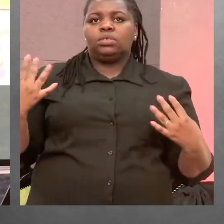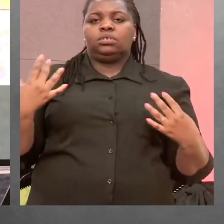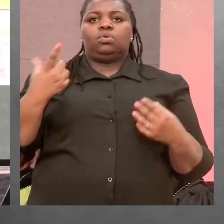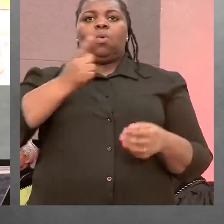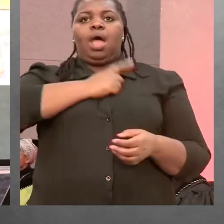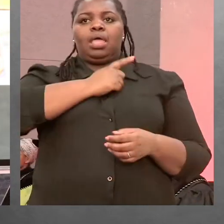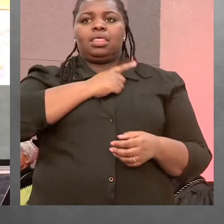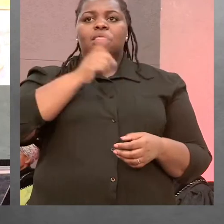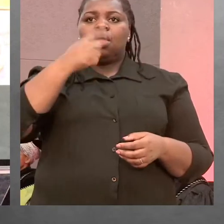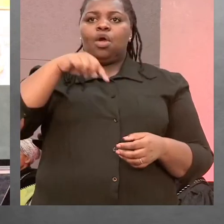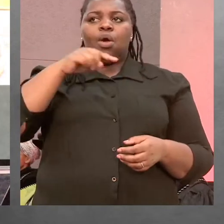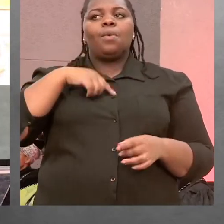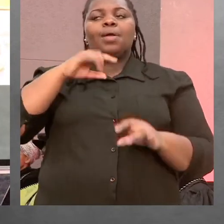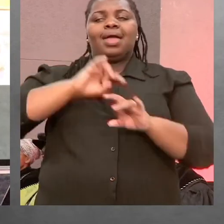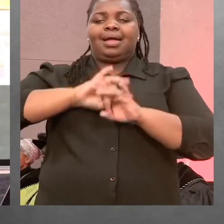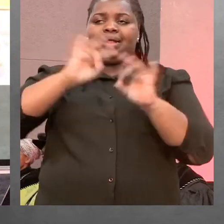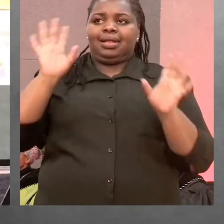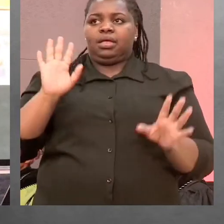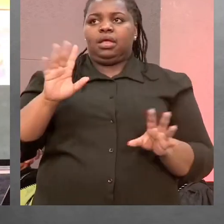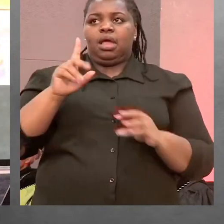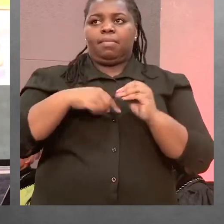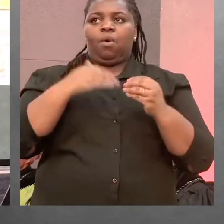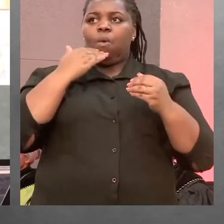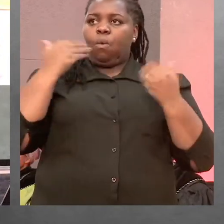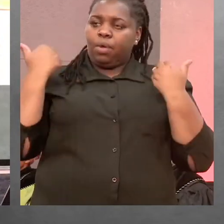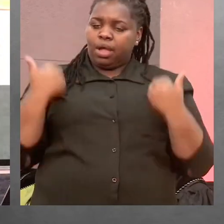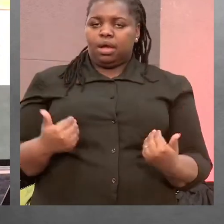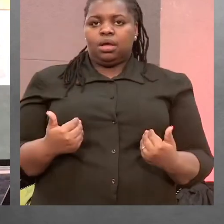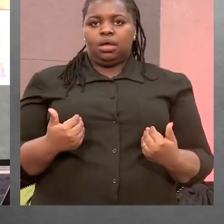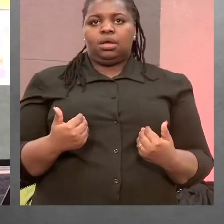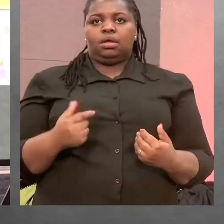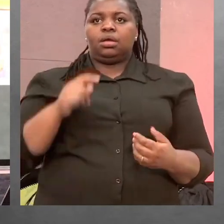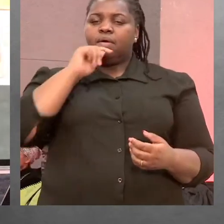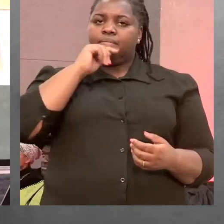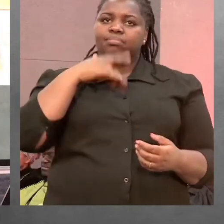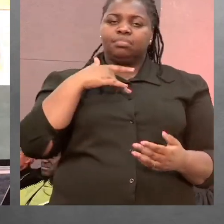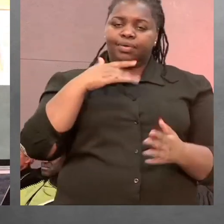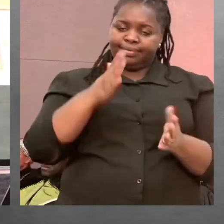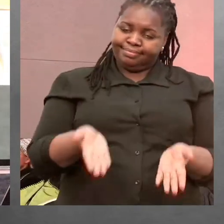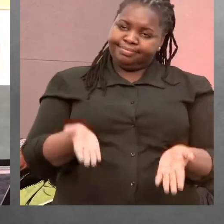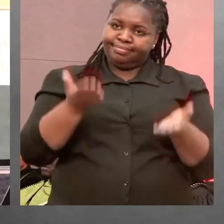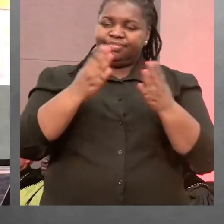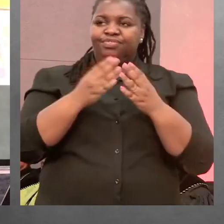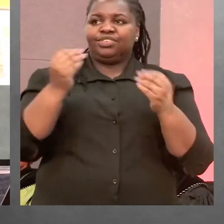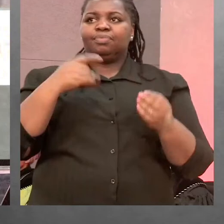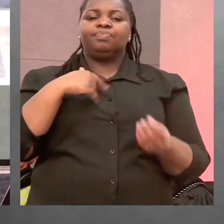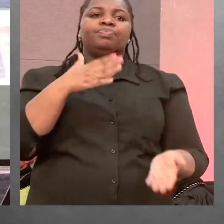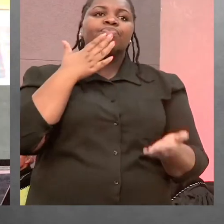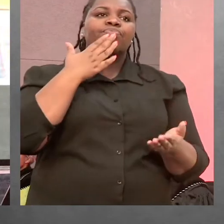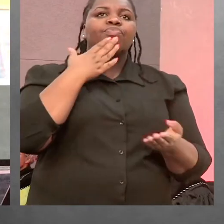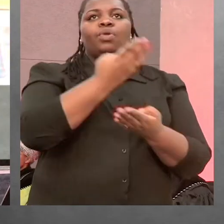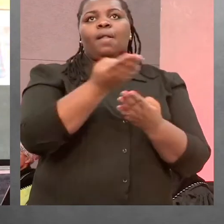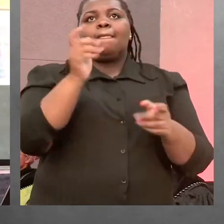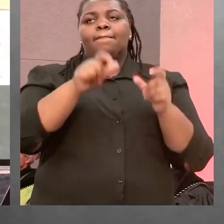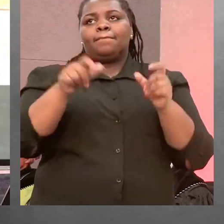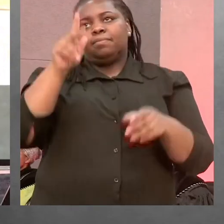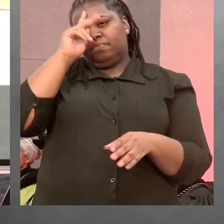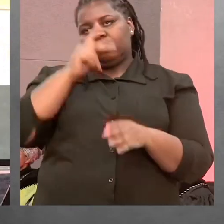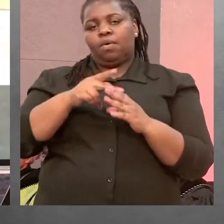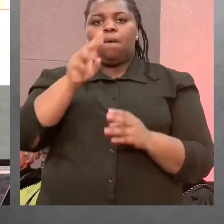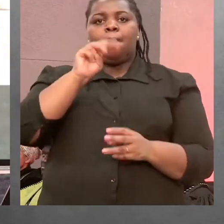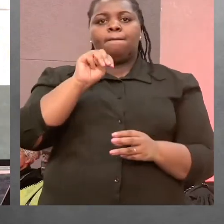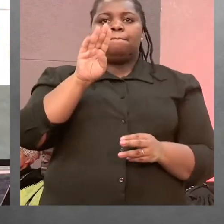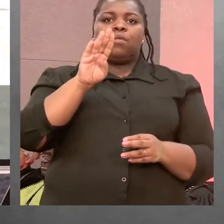because we're very clear about who we are. And I'll leave you with that. And thank you to people like Professor Mkuhlu, who